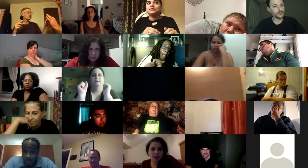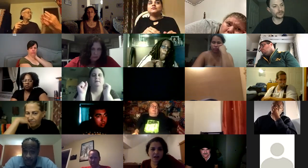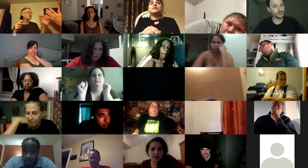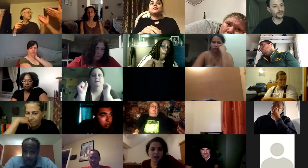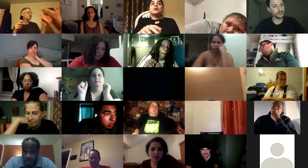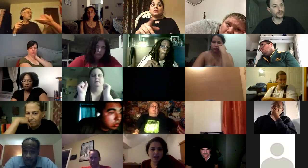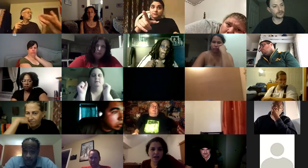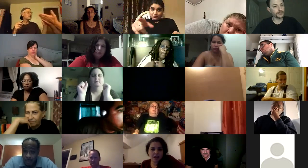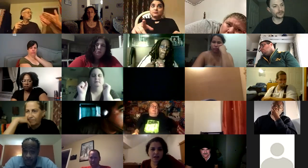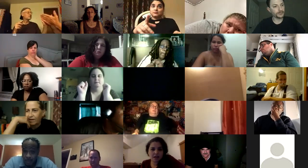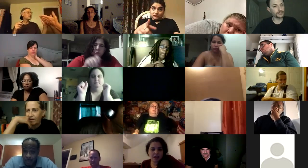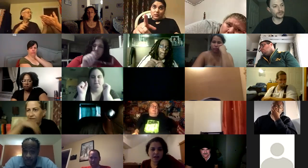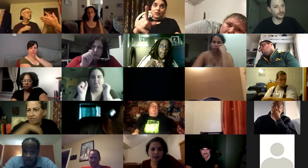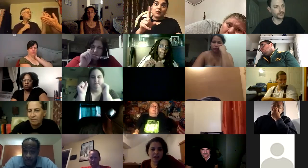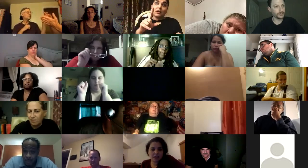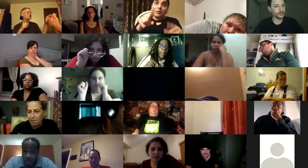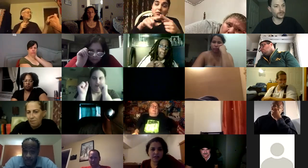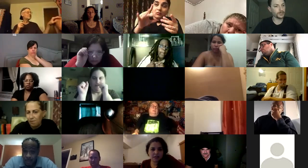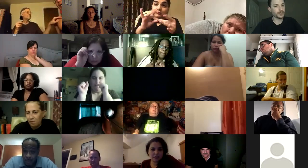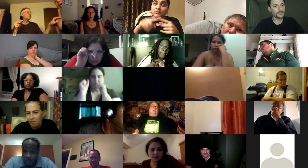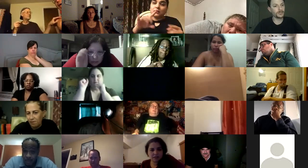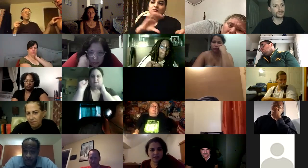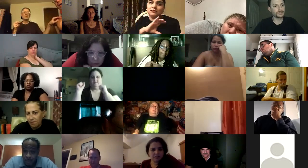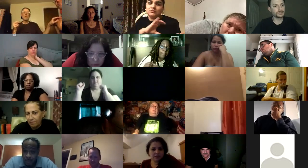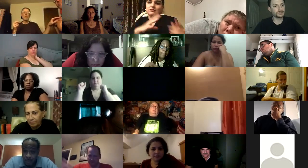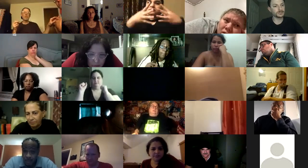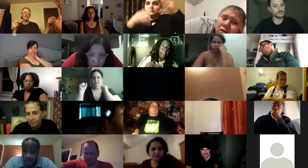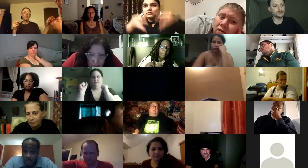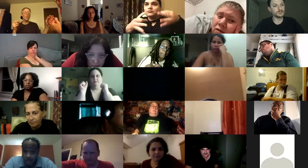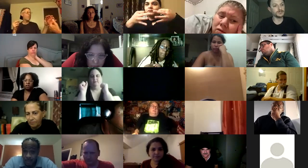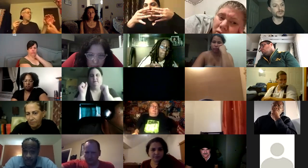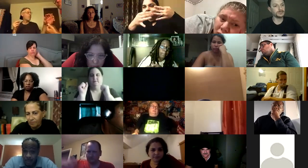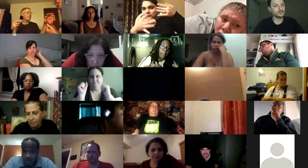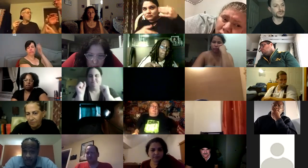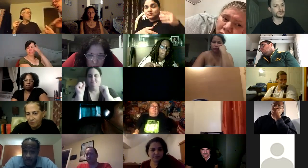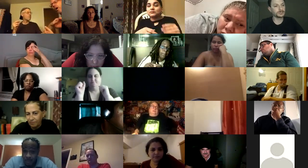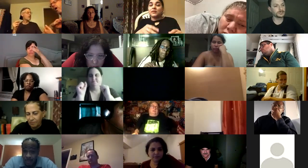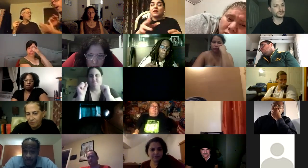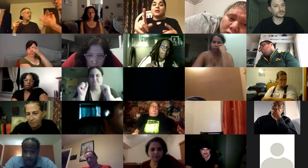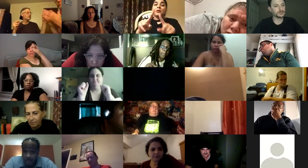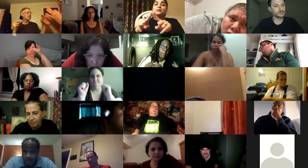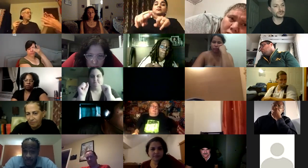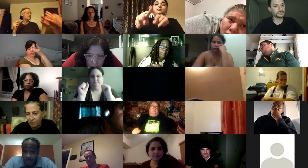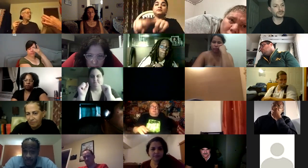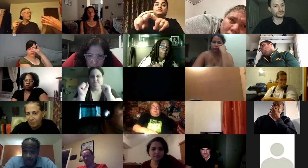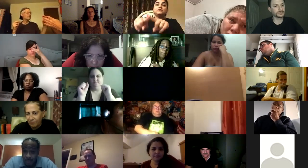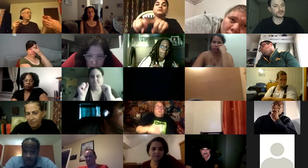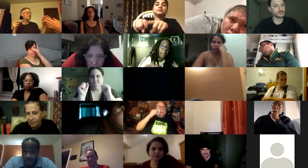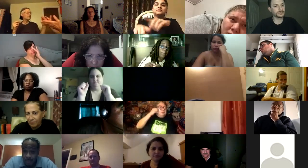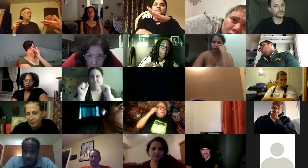And it's a free service that's provided in Canada. That's, you know, bonus points for Canada. And they, you know, that's for all the court proceedings and everything